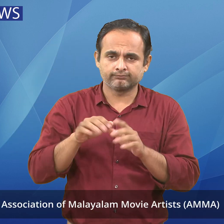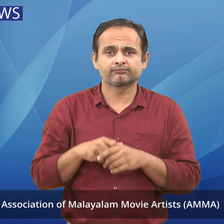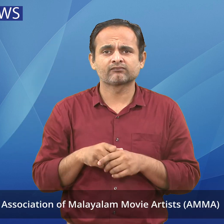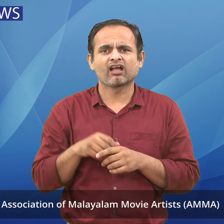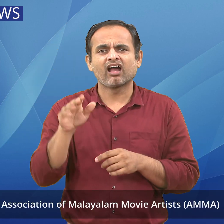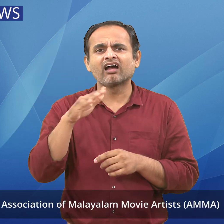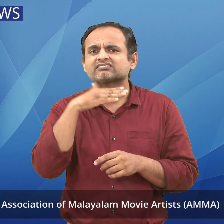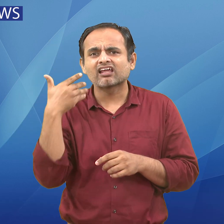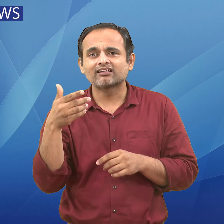him.